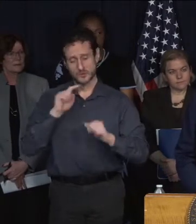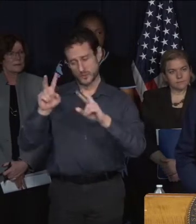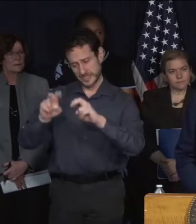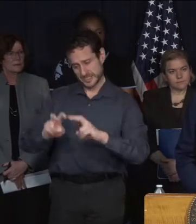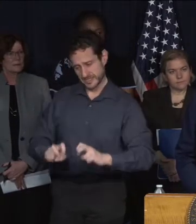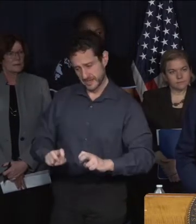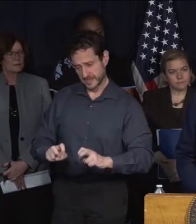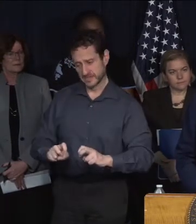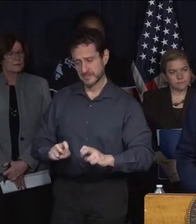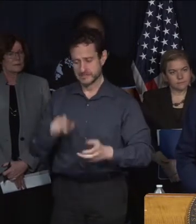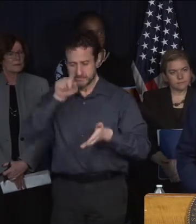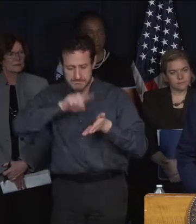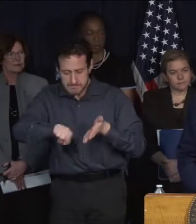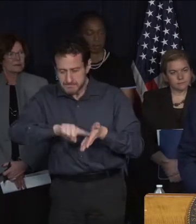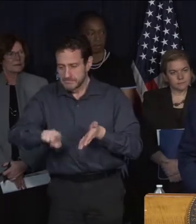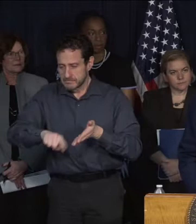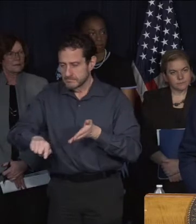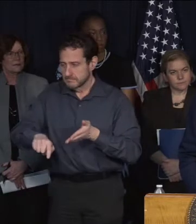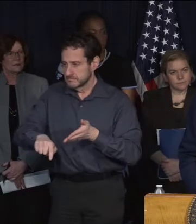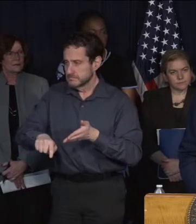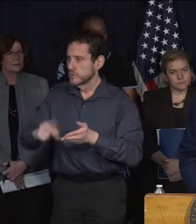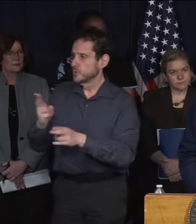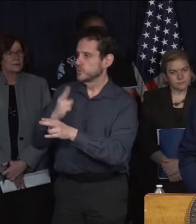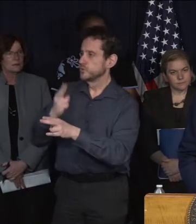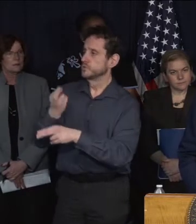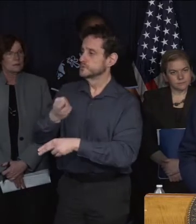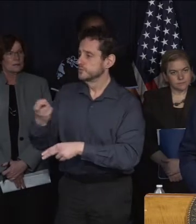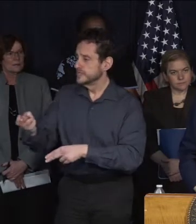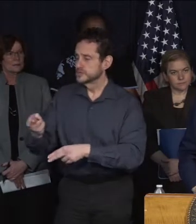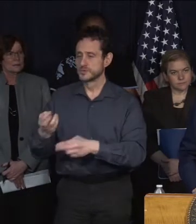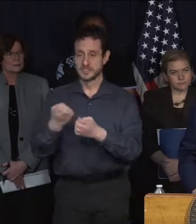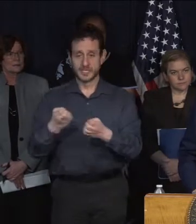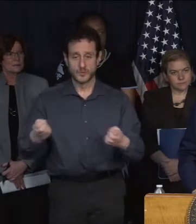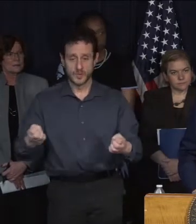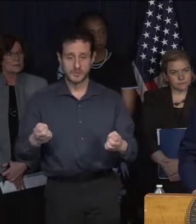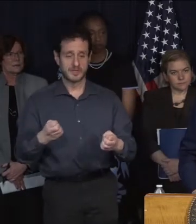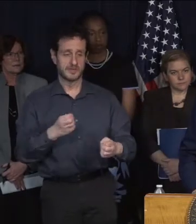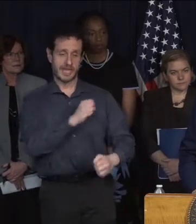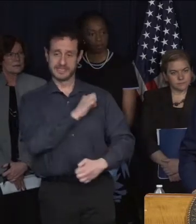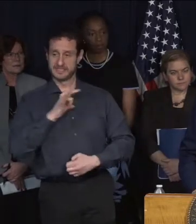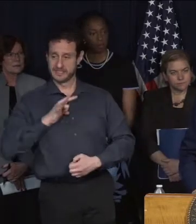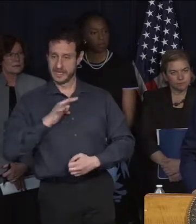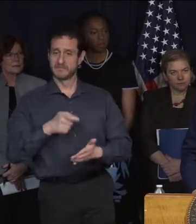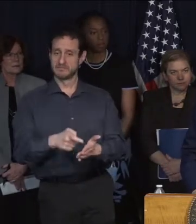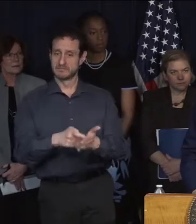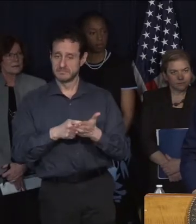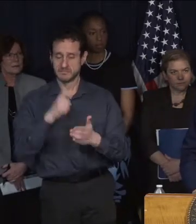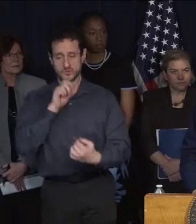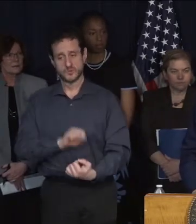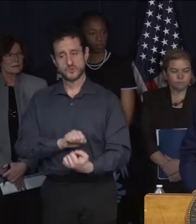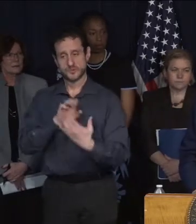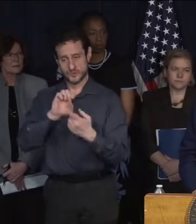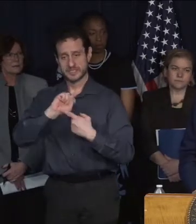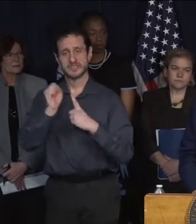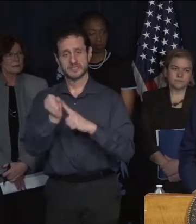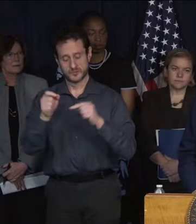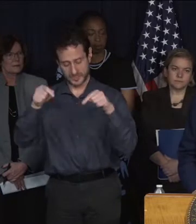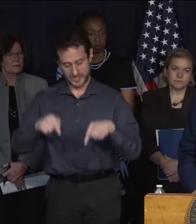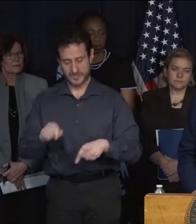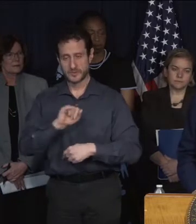and access resources, equipment, and personnel needed to address the circumstances on the